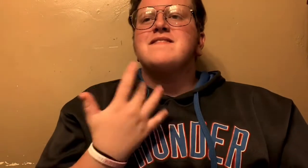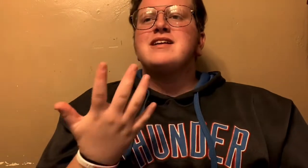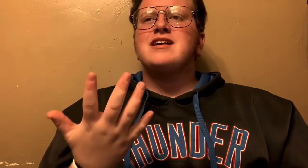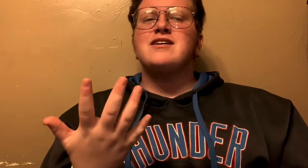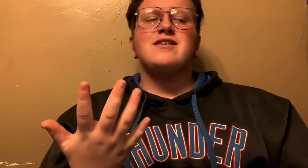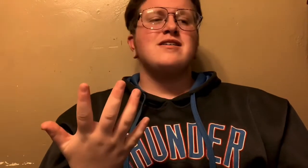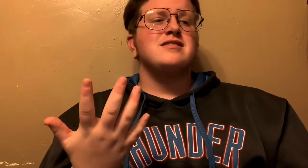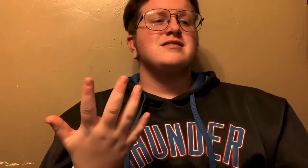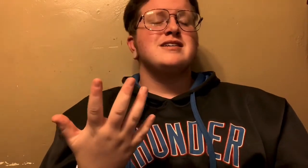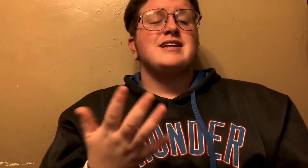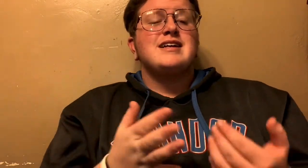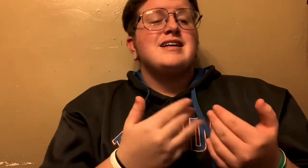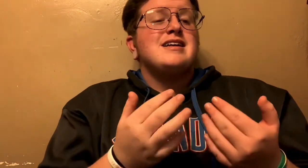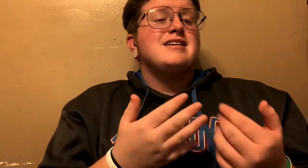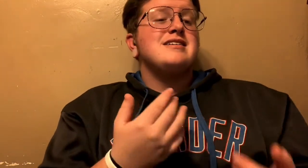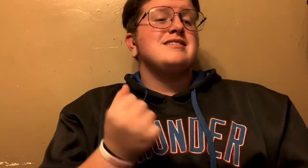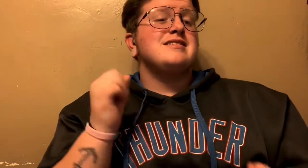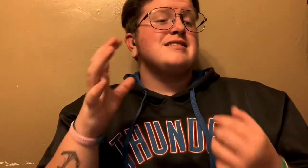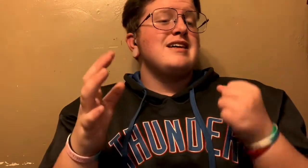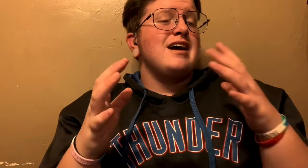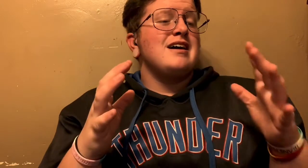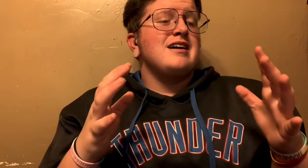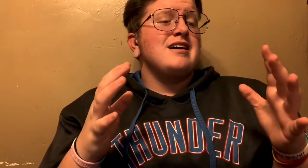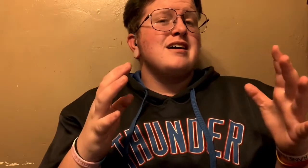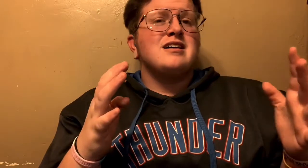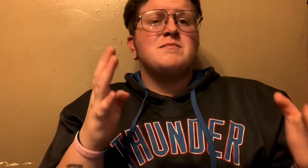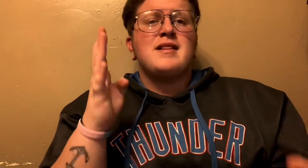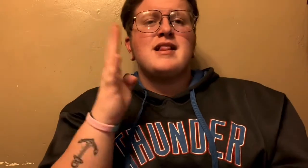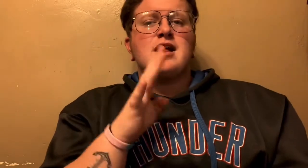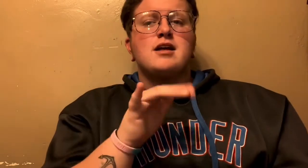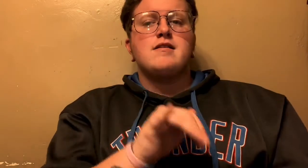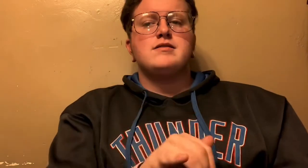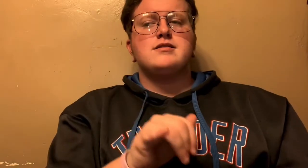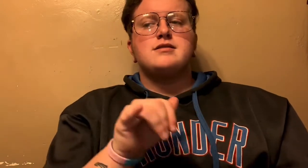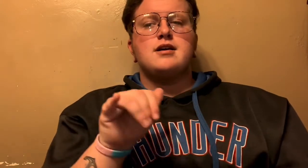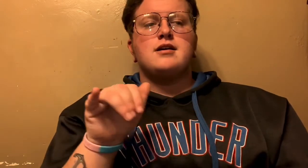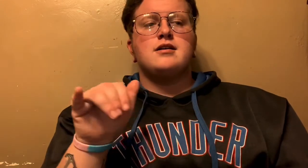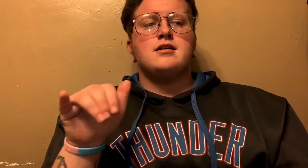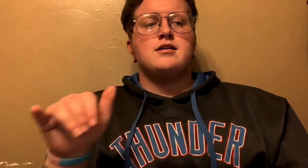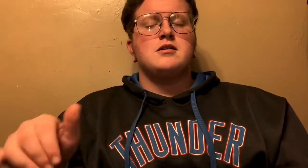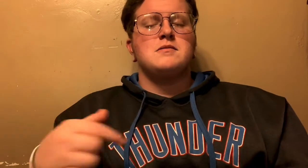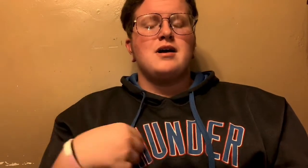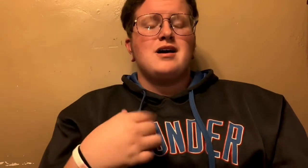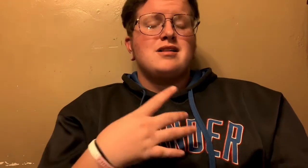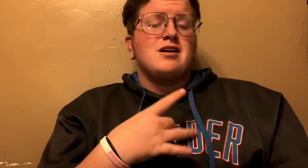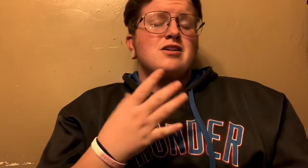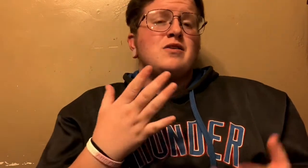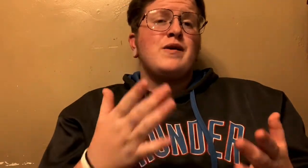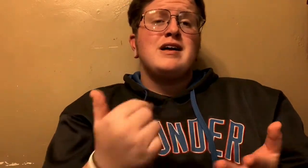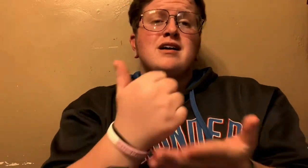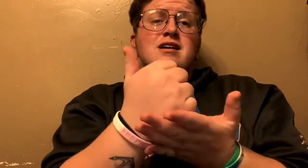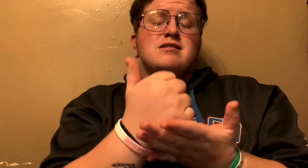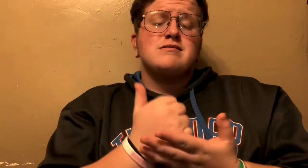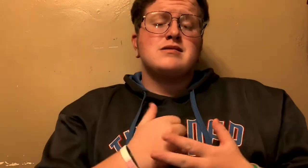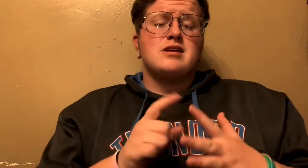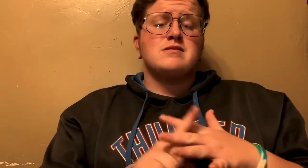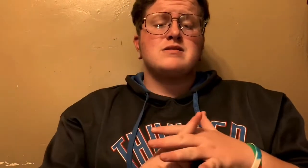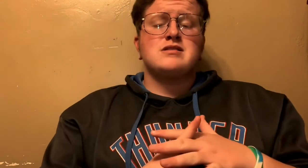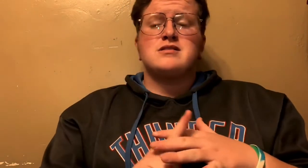feels, it's easy to say, but it's never the same I guess I kind of like the way you